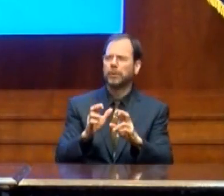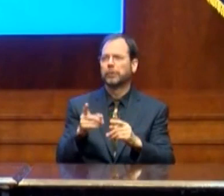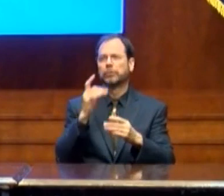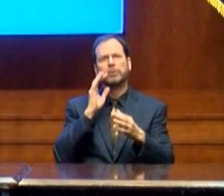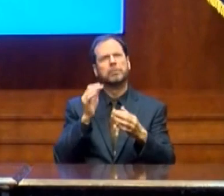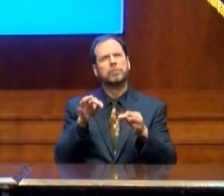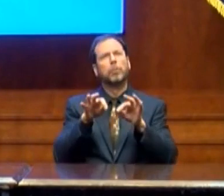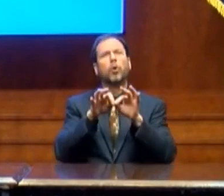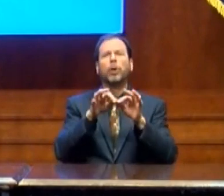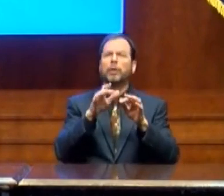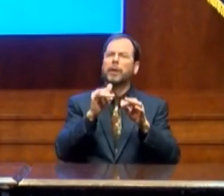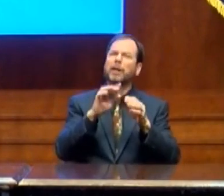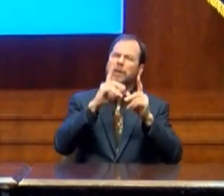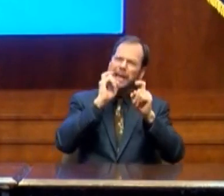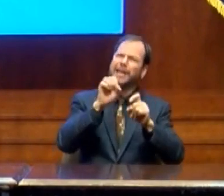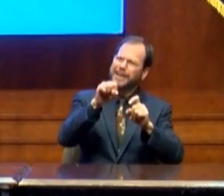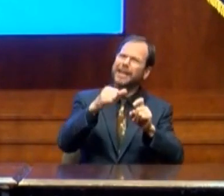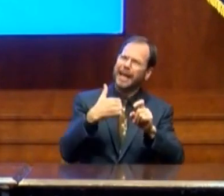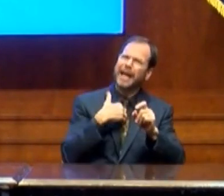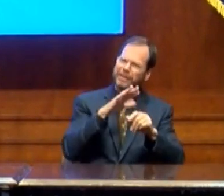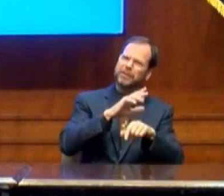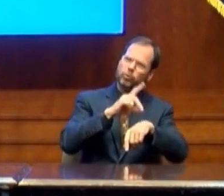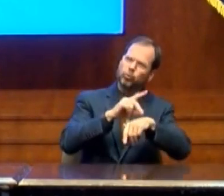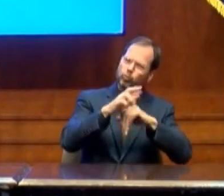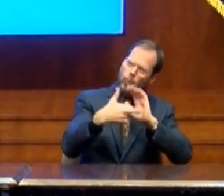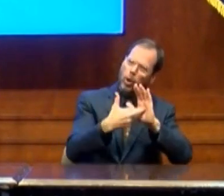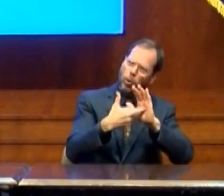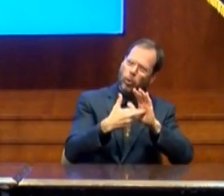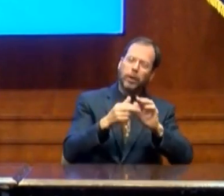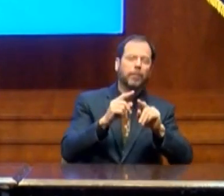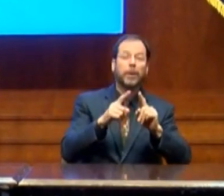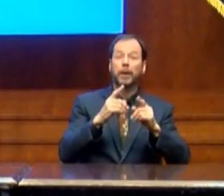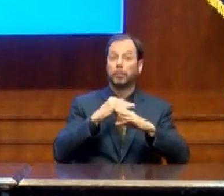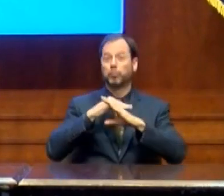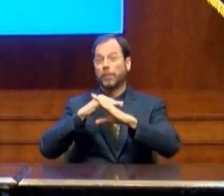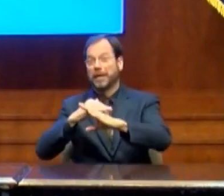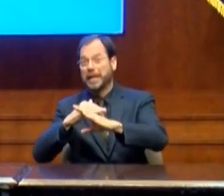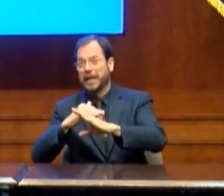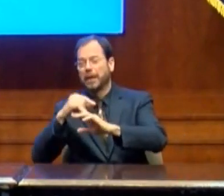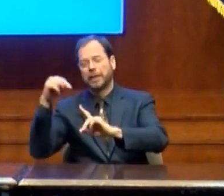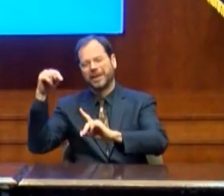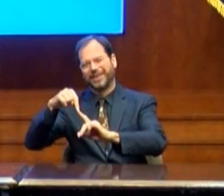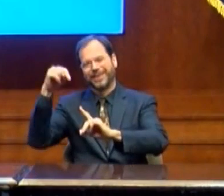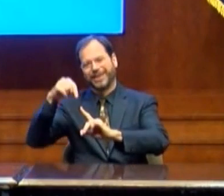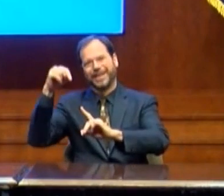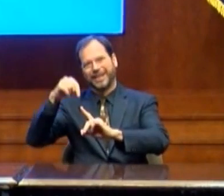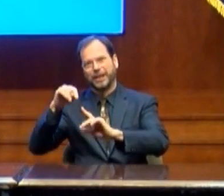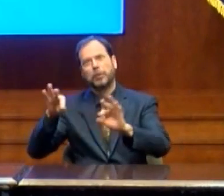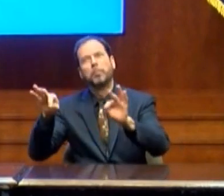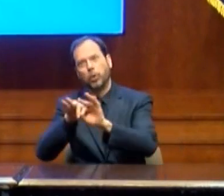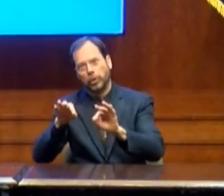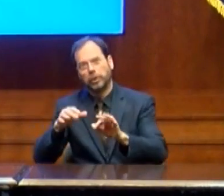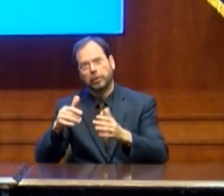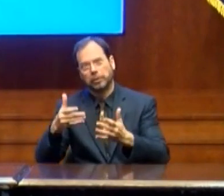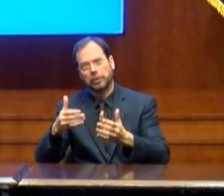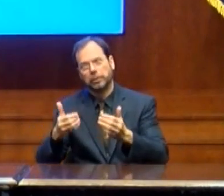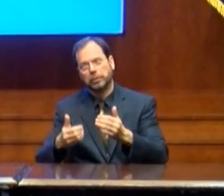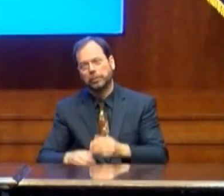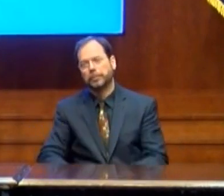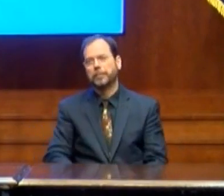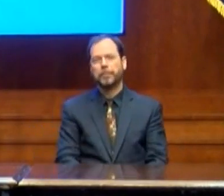should understand the role of testing, that it has its context, but the prevention is really the task at hand.